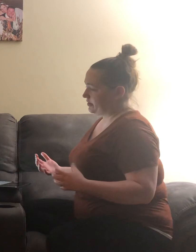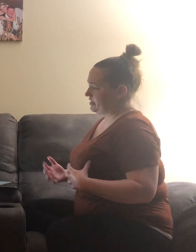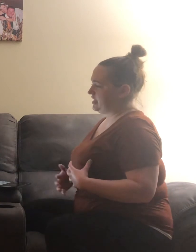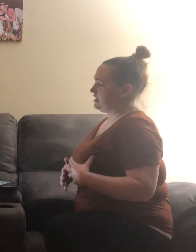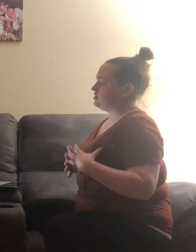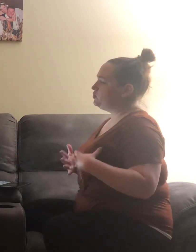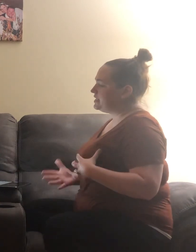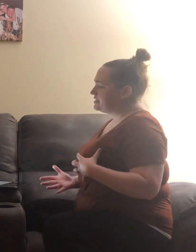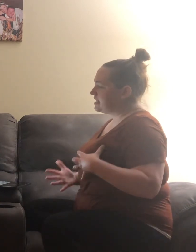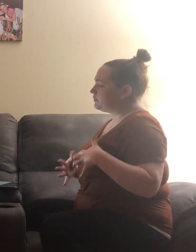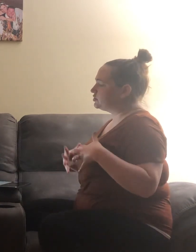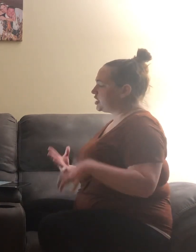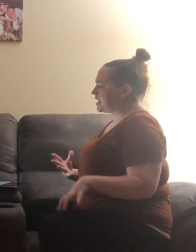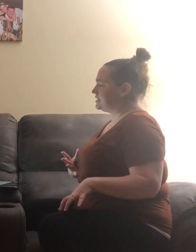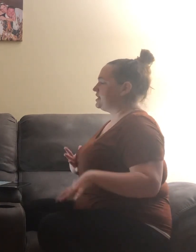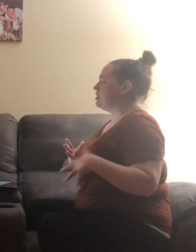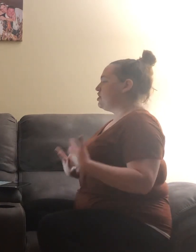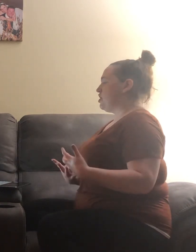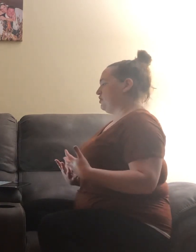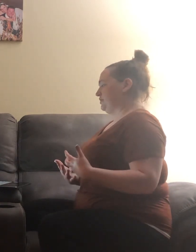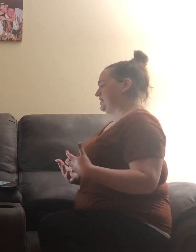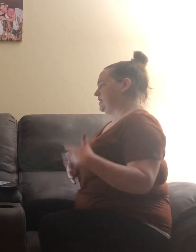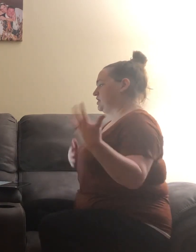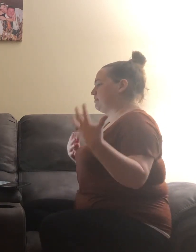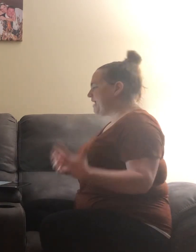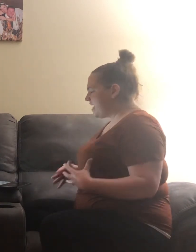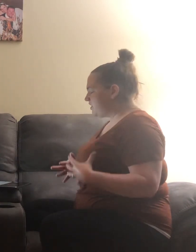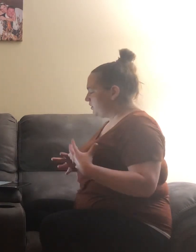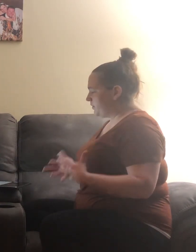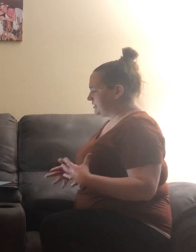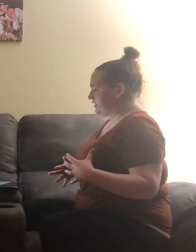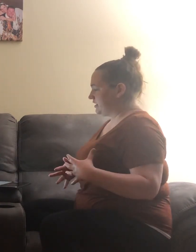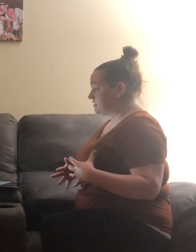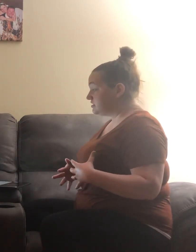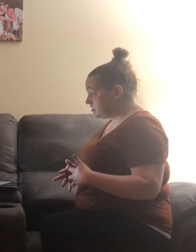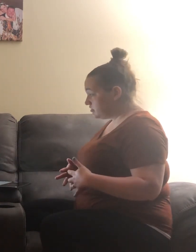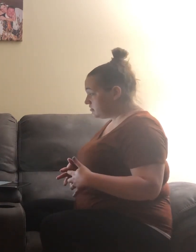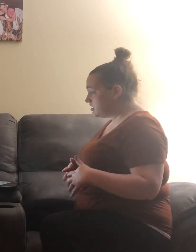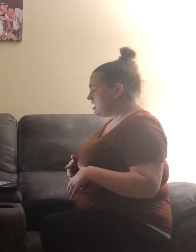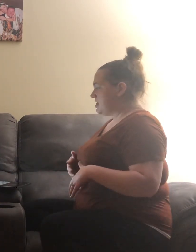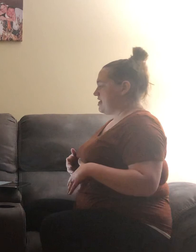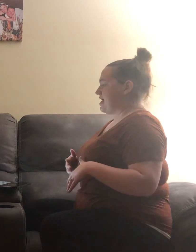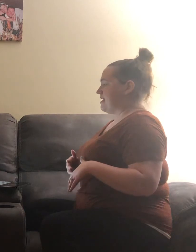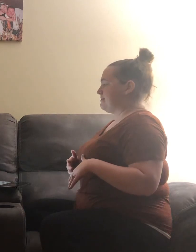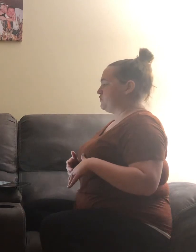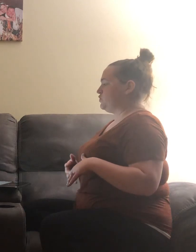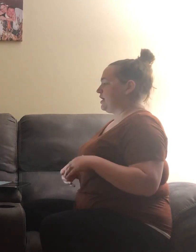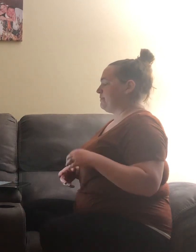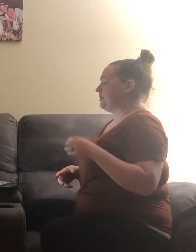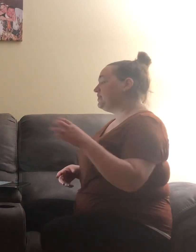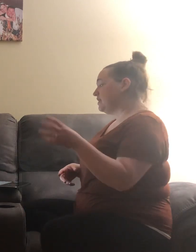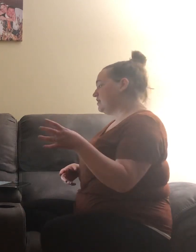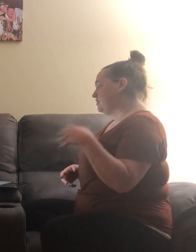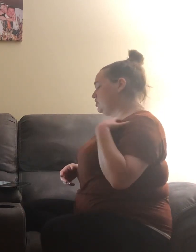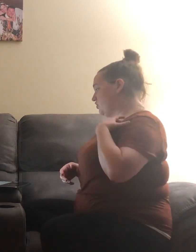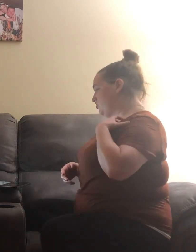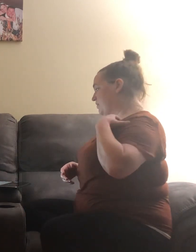breathing, he's wheezing, retracting, all those things that are bad that we don't want to see our kids do. You want to put you want to give him